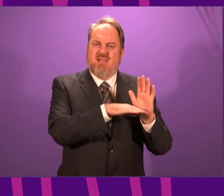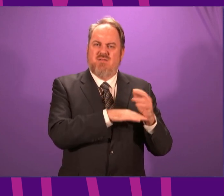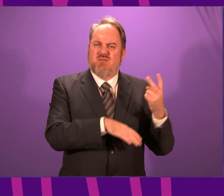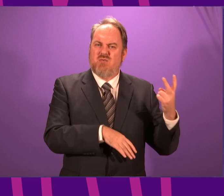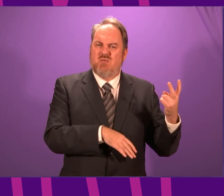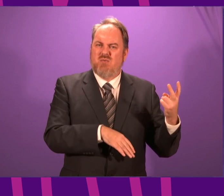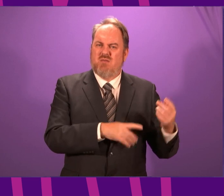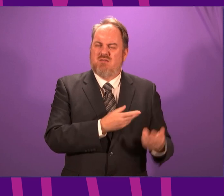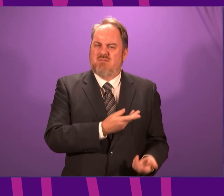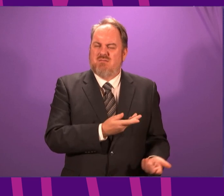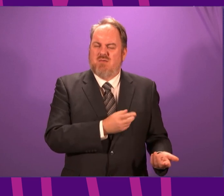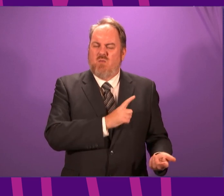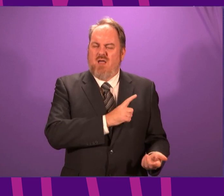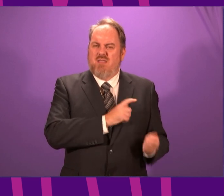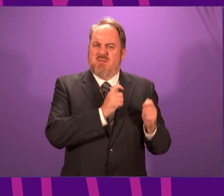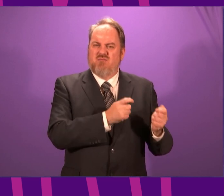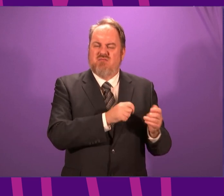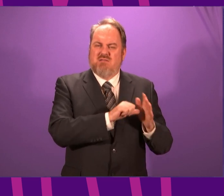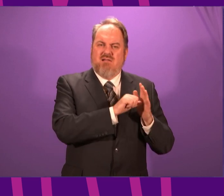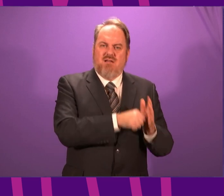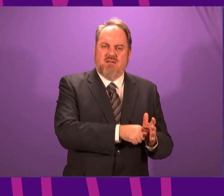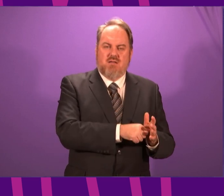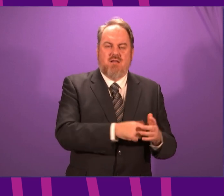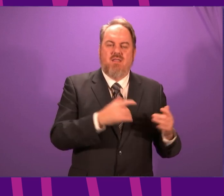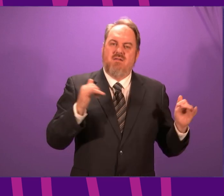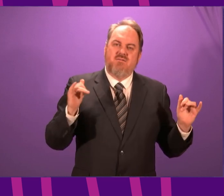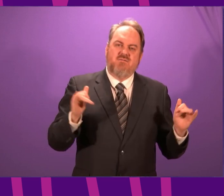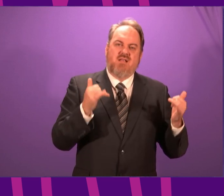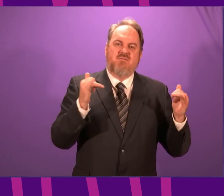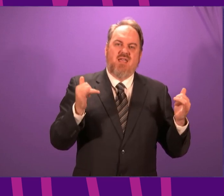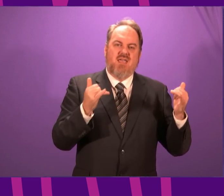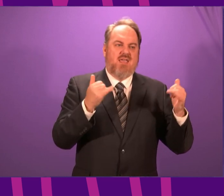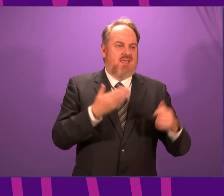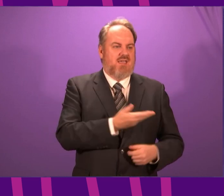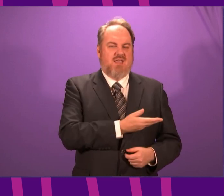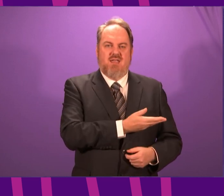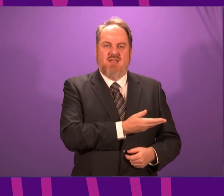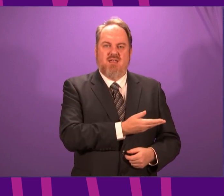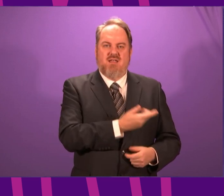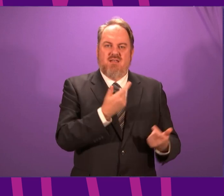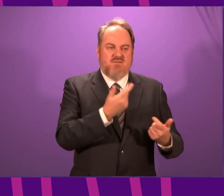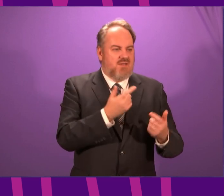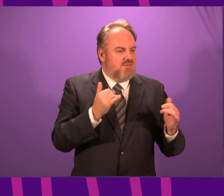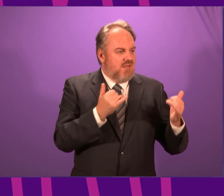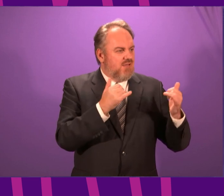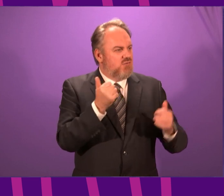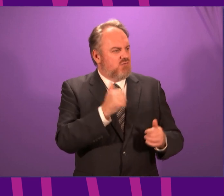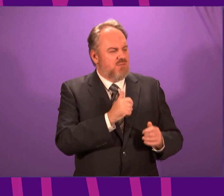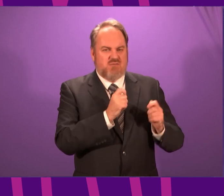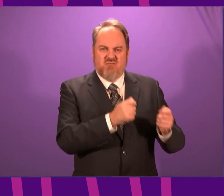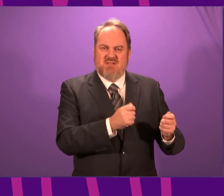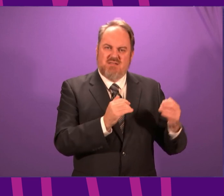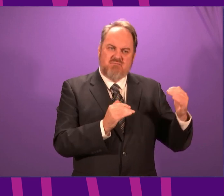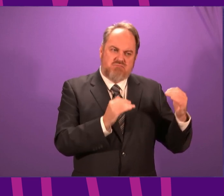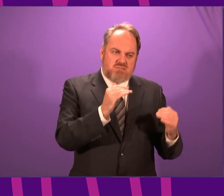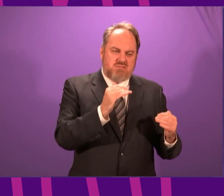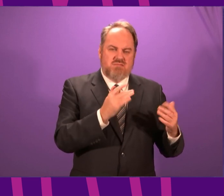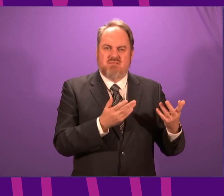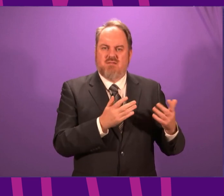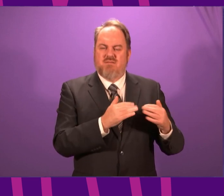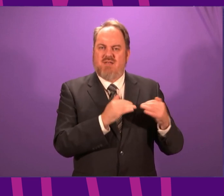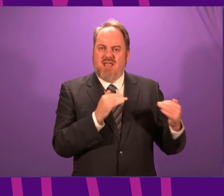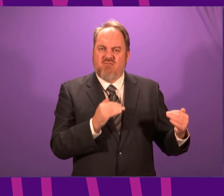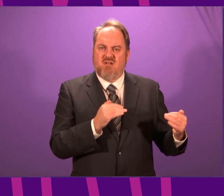just don't get it. Fun fairs are a shining example of why I would agree with the regulations. We have to make